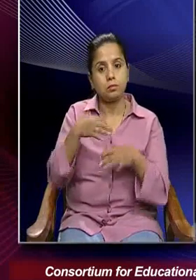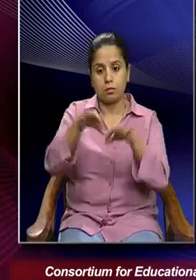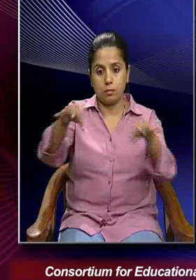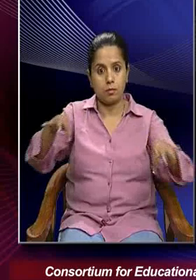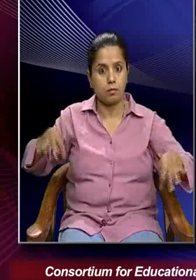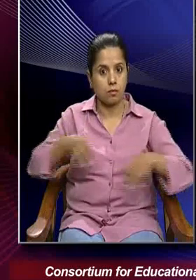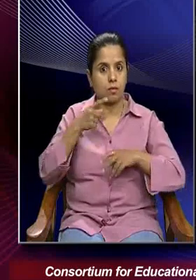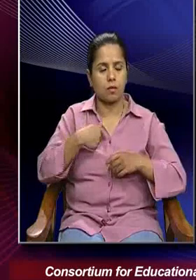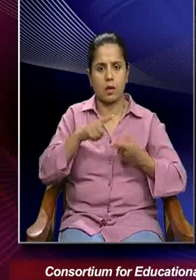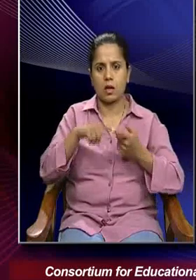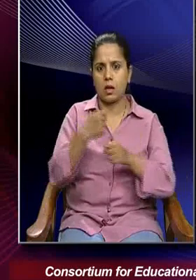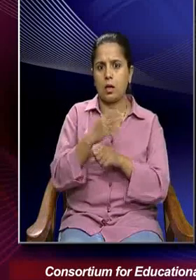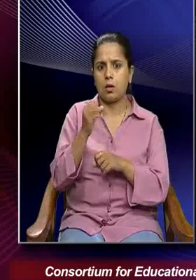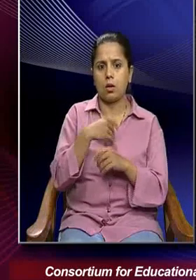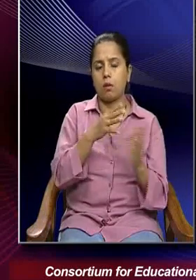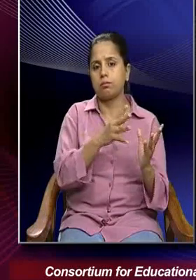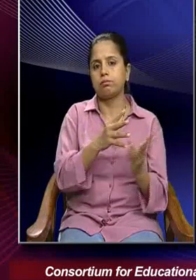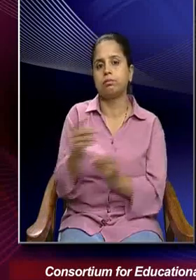of the ego, they dissolve,